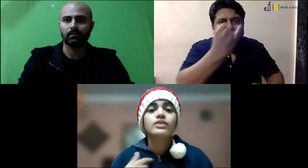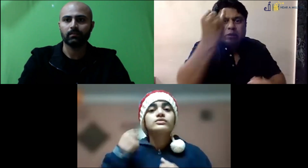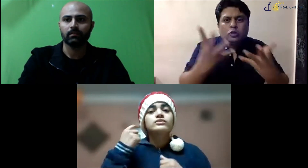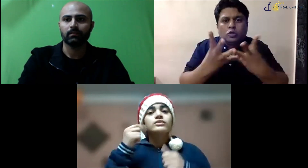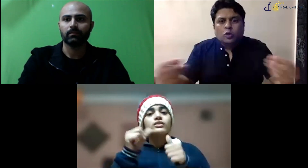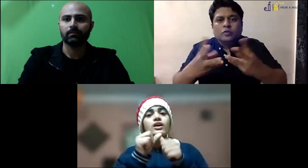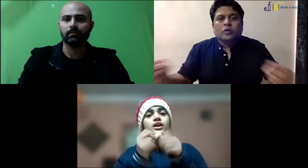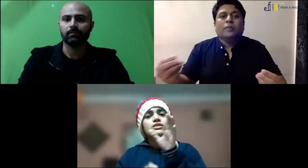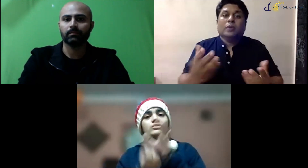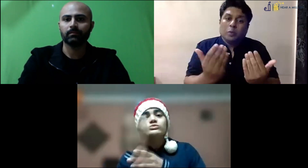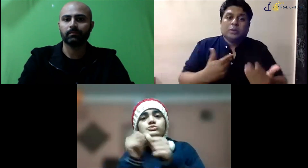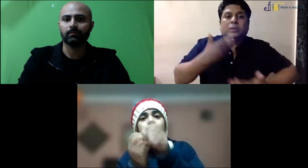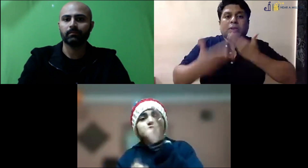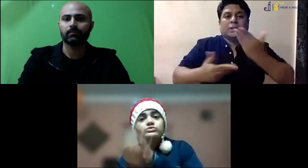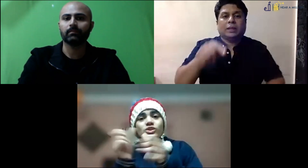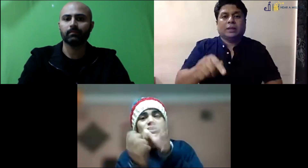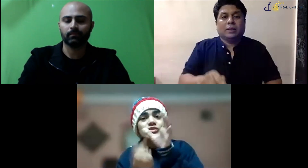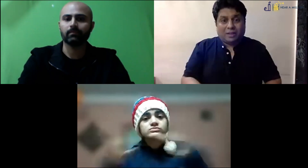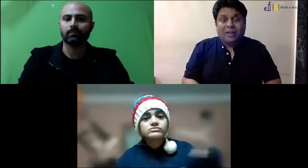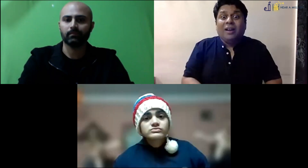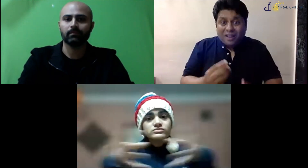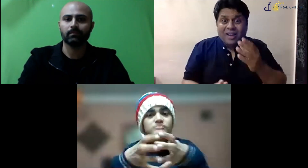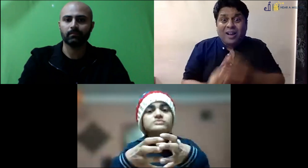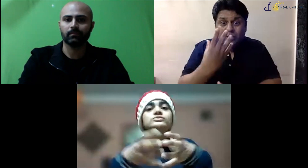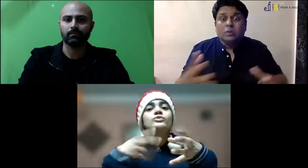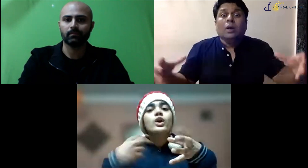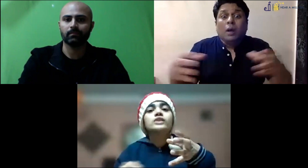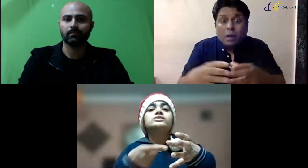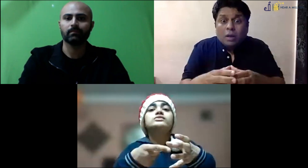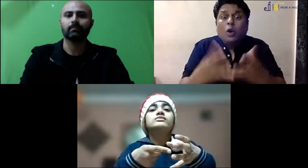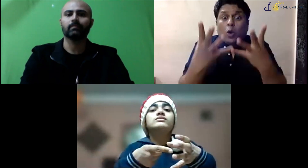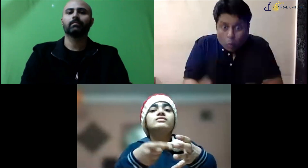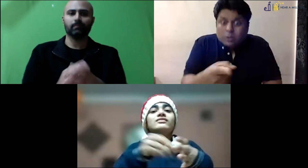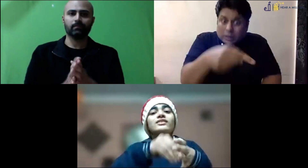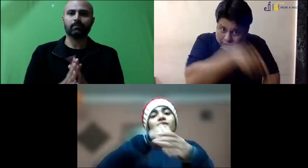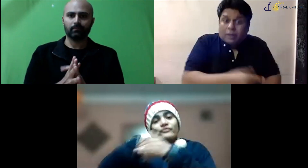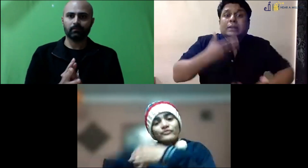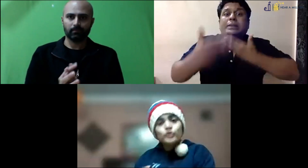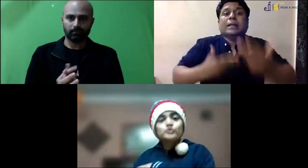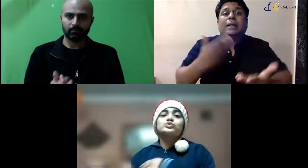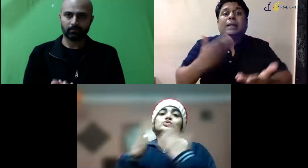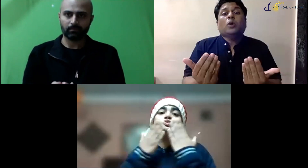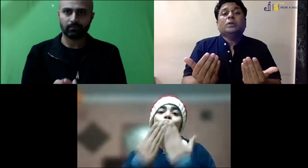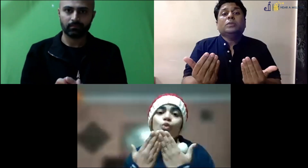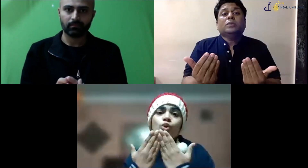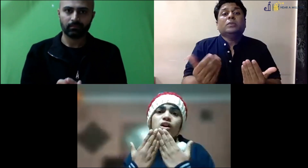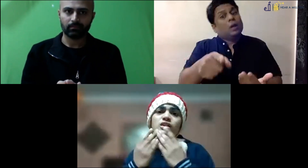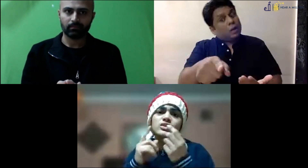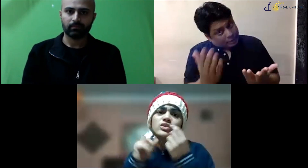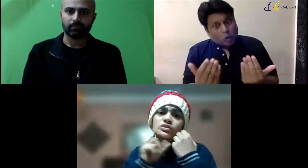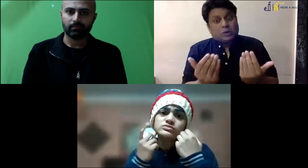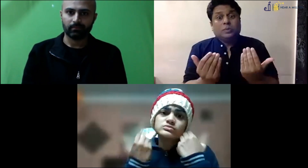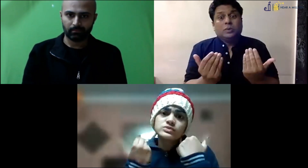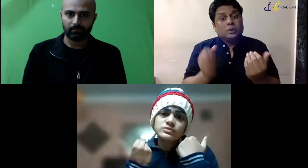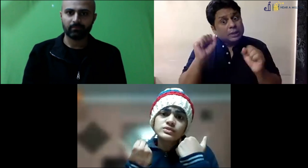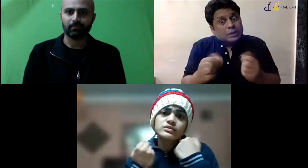you have to see how to find the banana. So I was just thinking if we can club the associations. Yeah, so